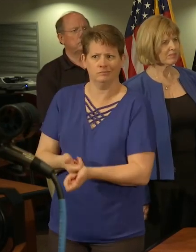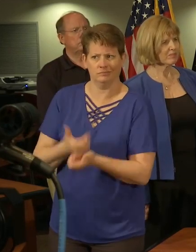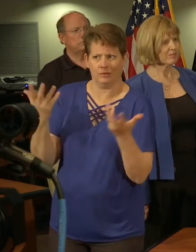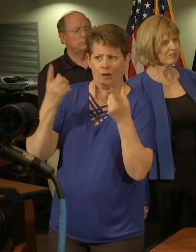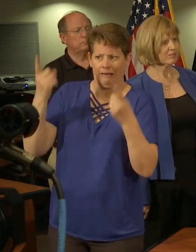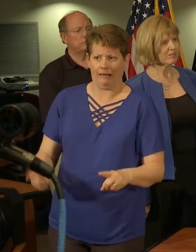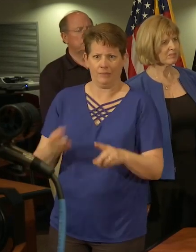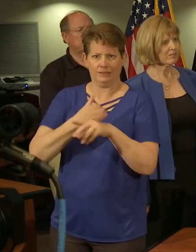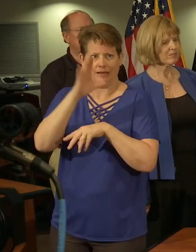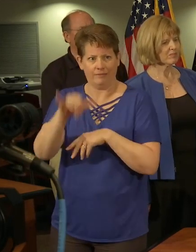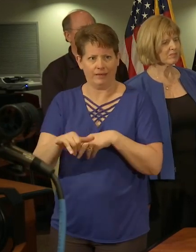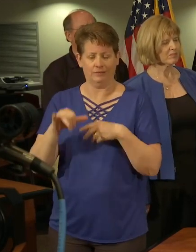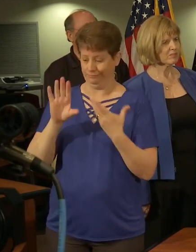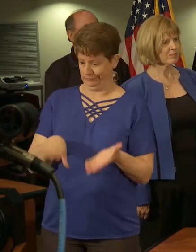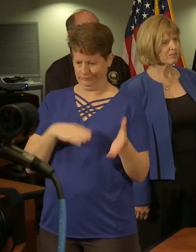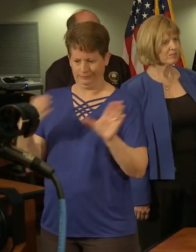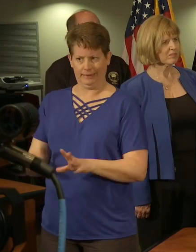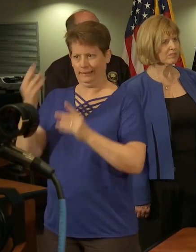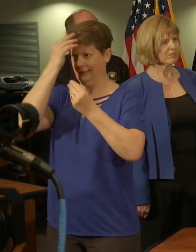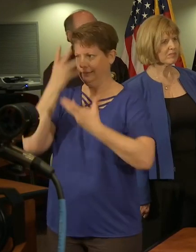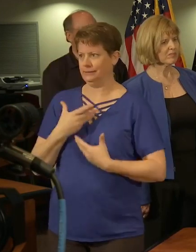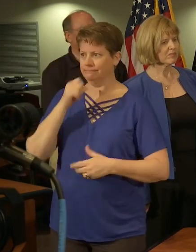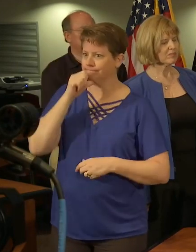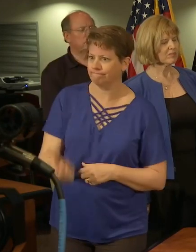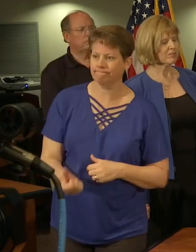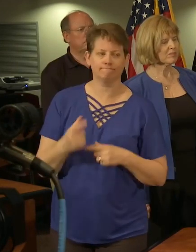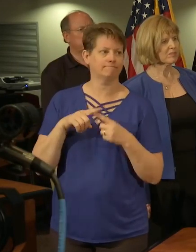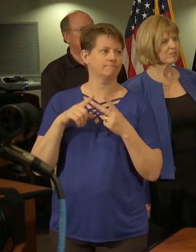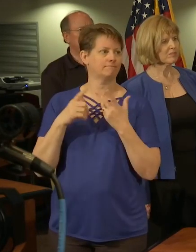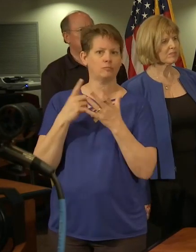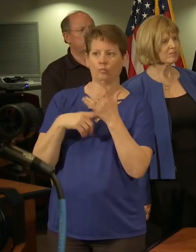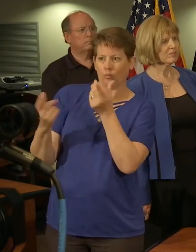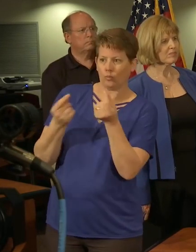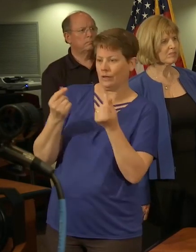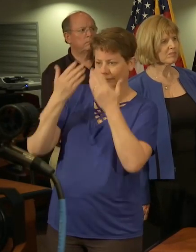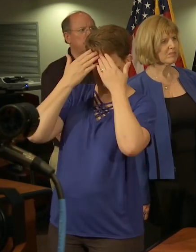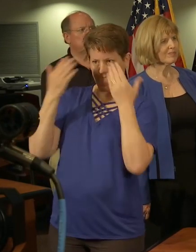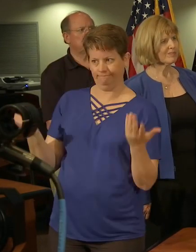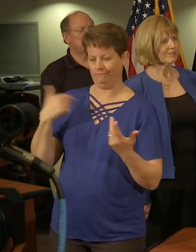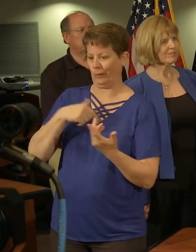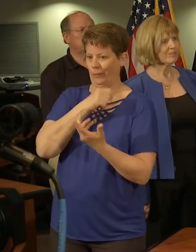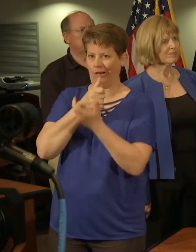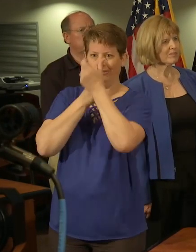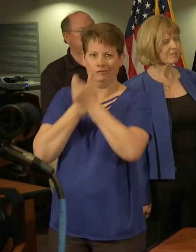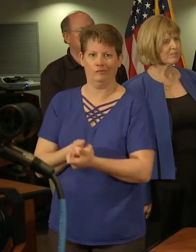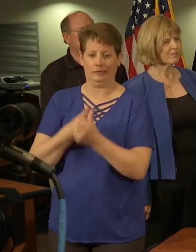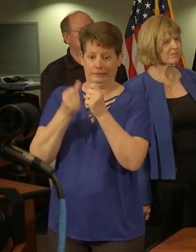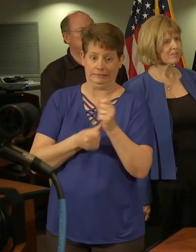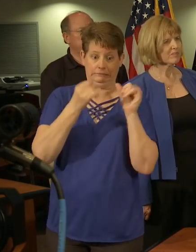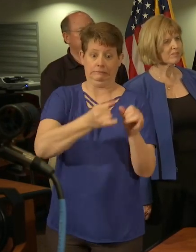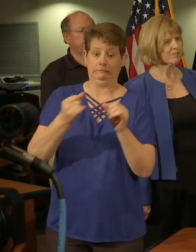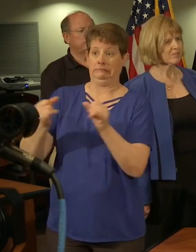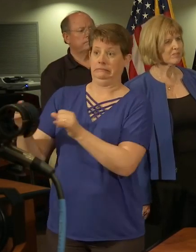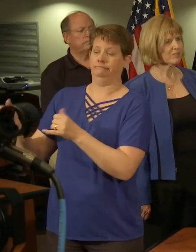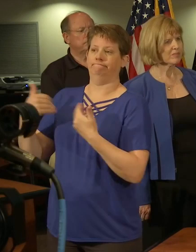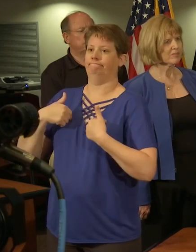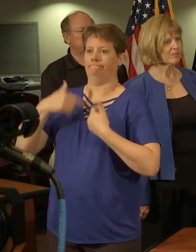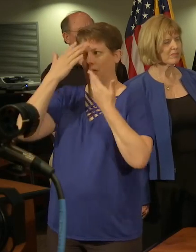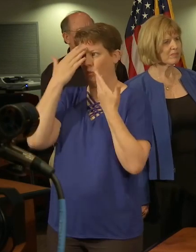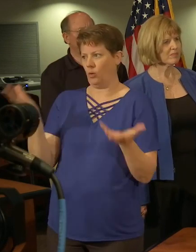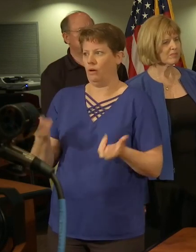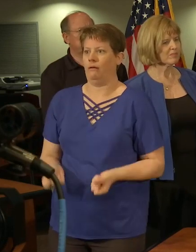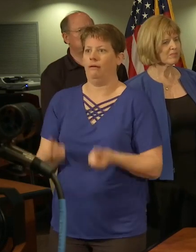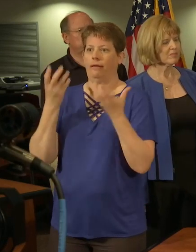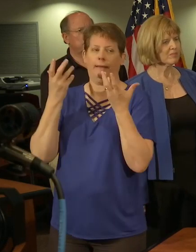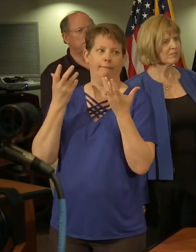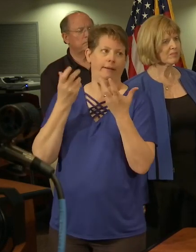outcome. Deaths are not reportable, their remaining status, so we don't follow the course of each individual. We'll not know how many end